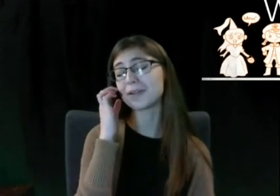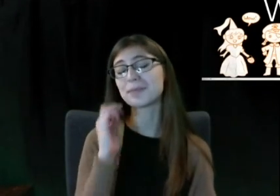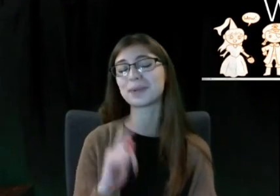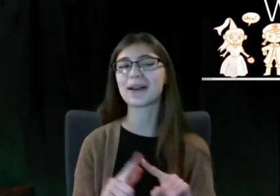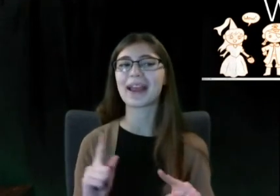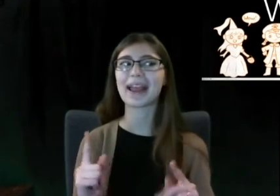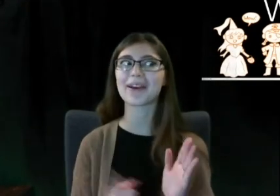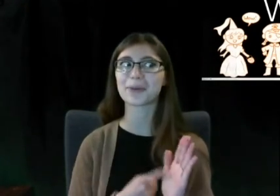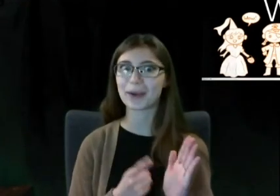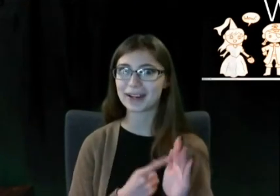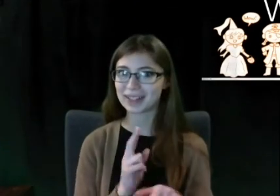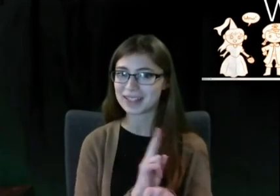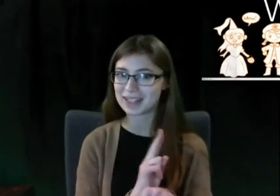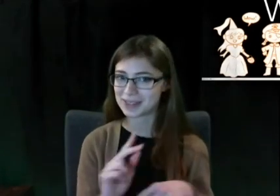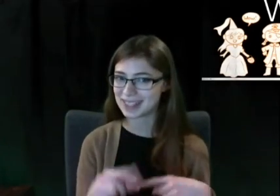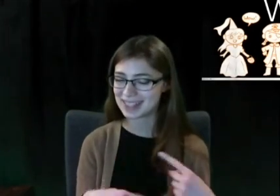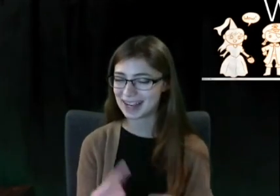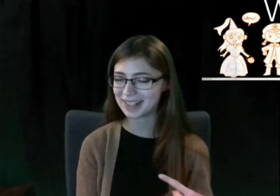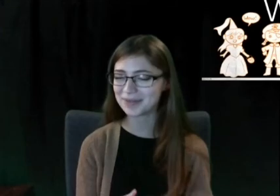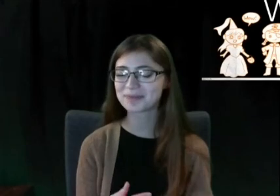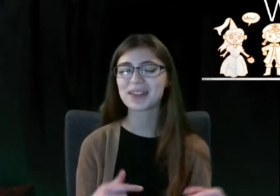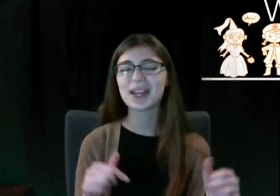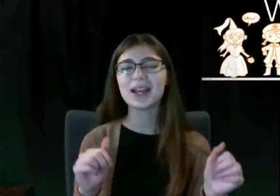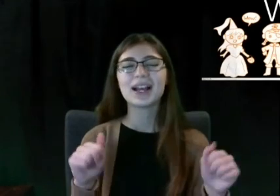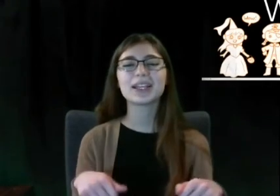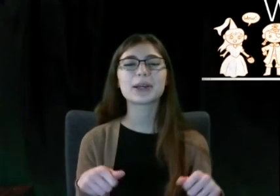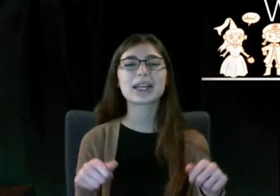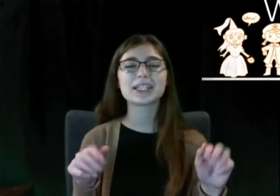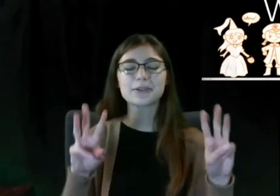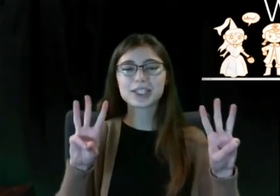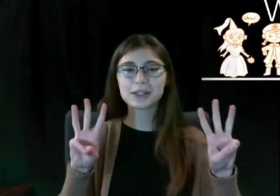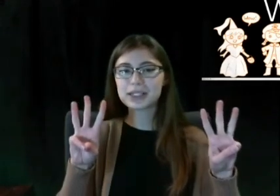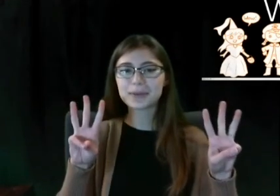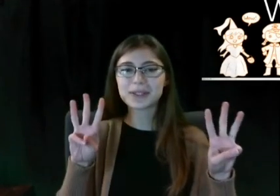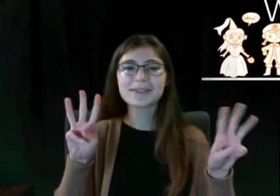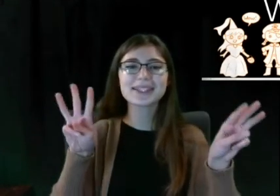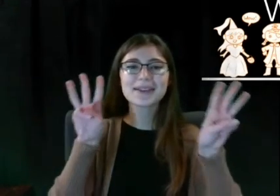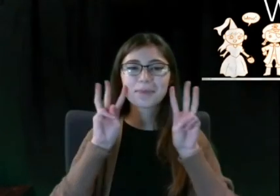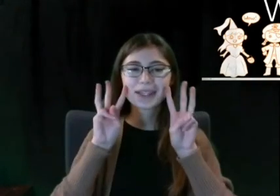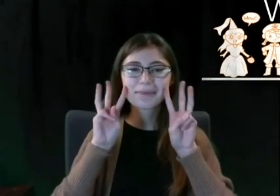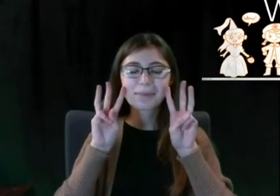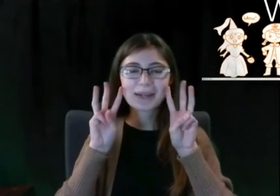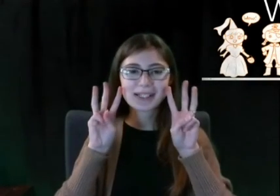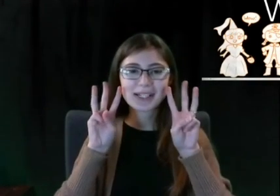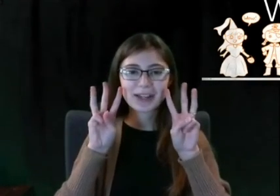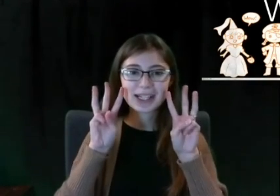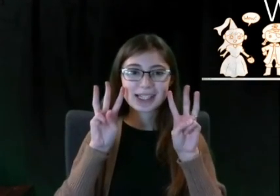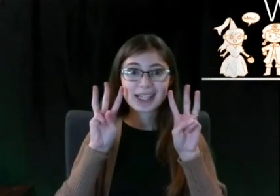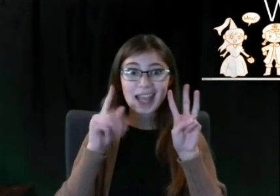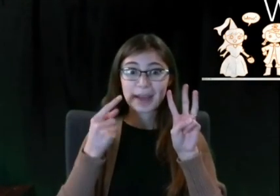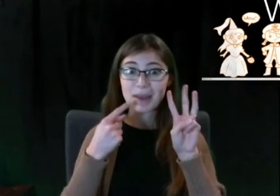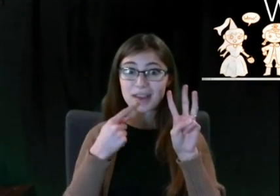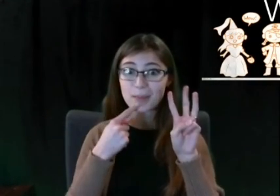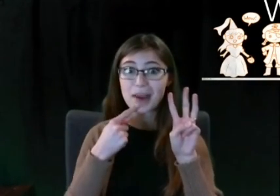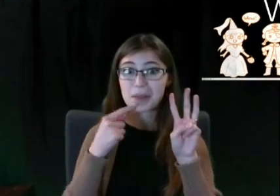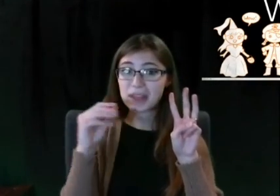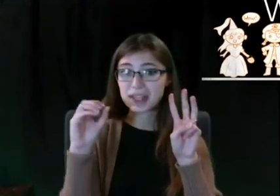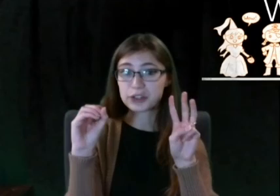but a rarely used sign. You can do two W's, put them up next to your face, and make your mouth into the